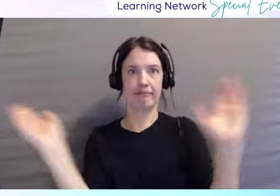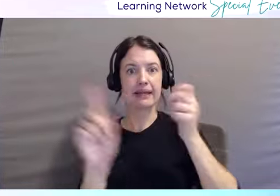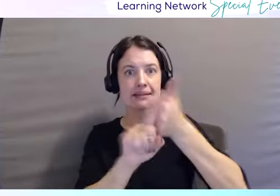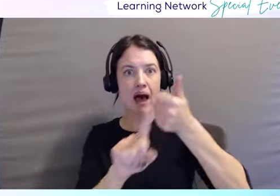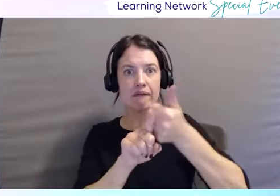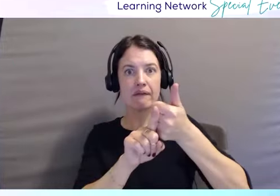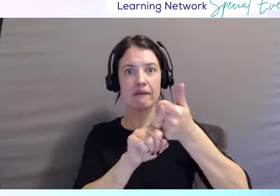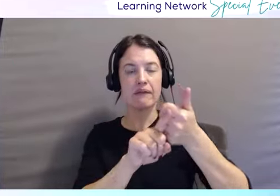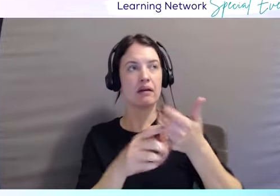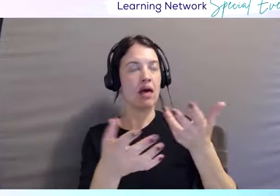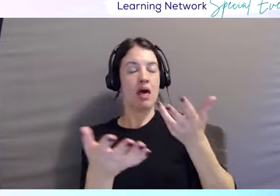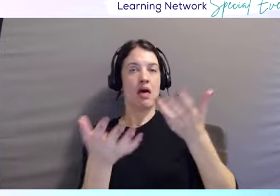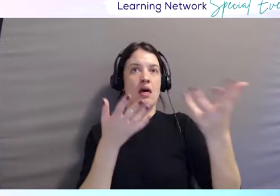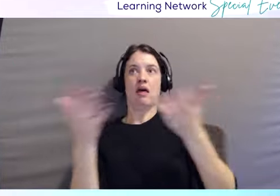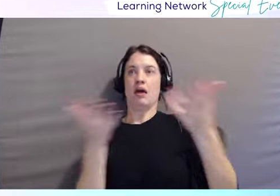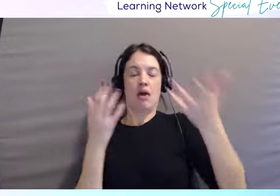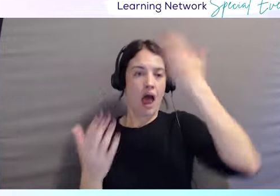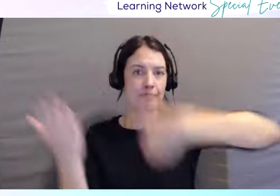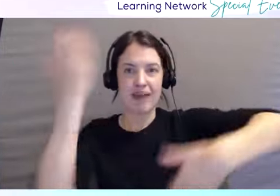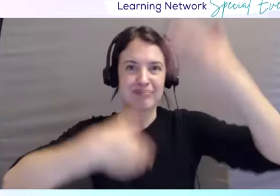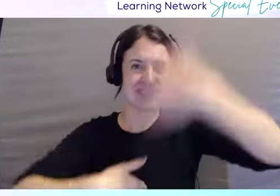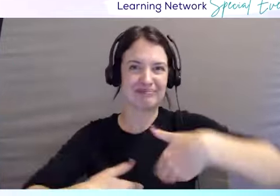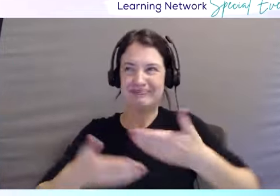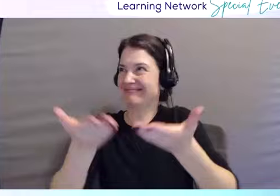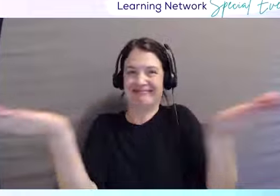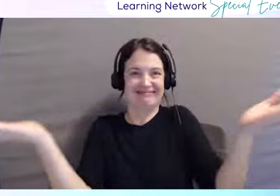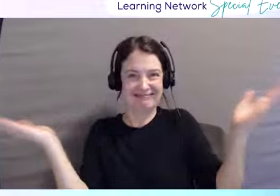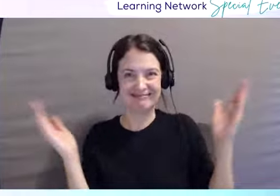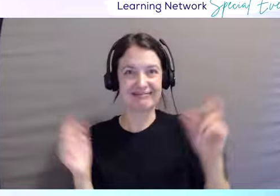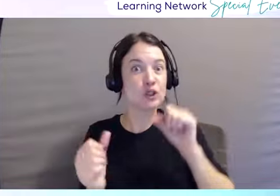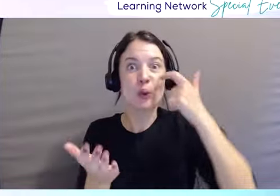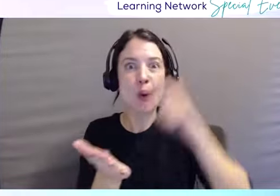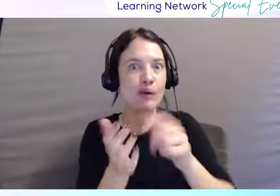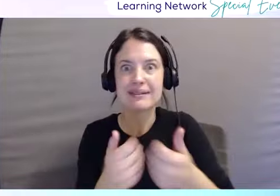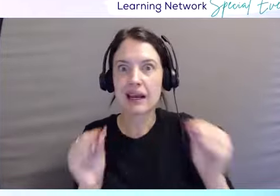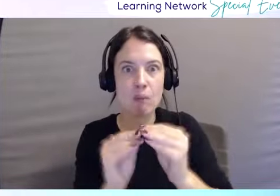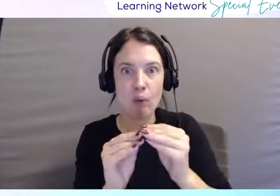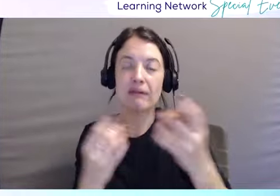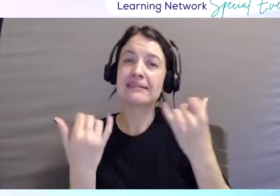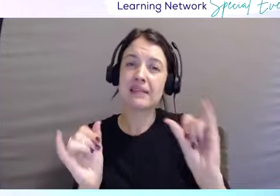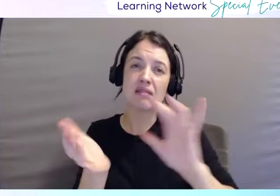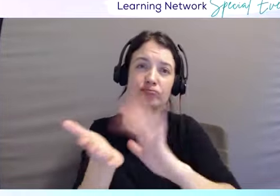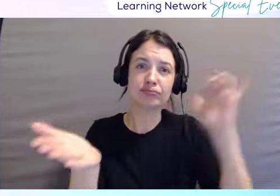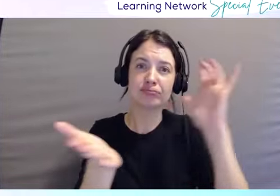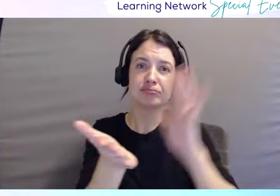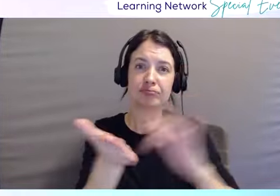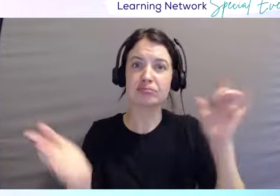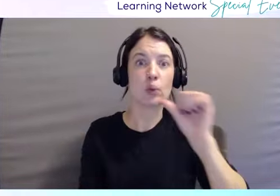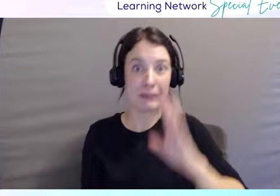even notice anymore that support ongoing exploitation of women in particular. Or